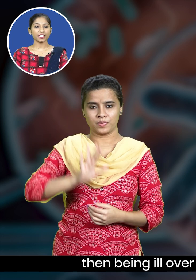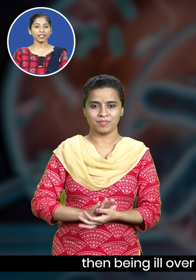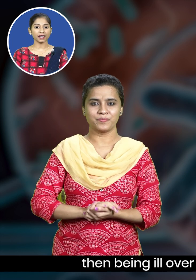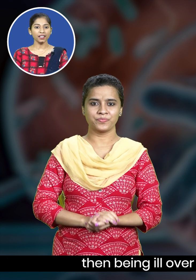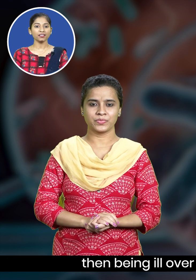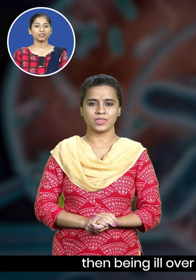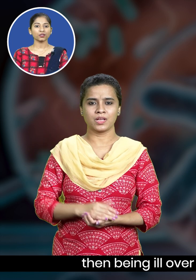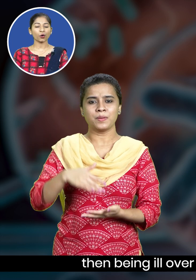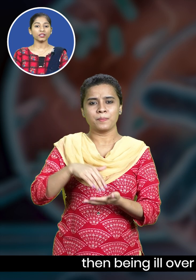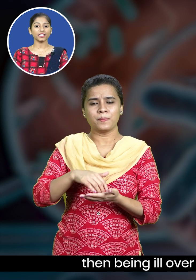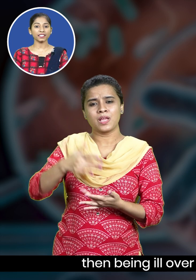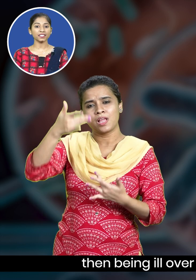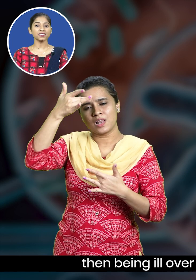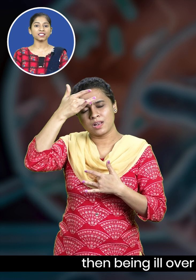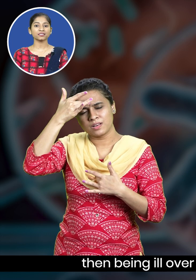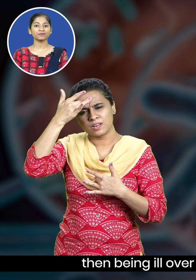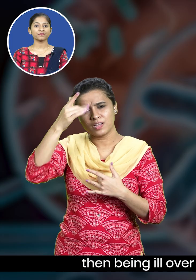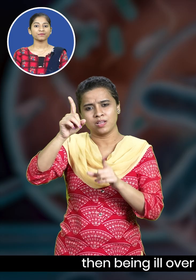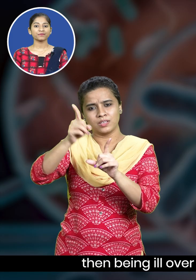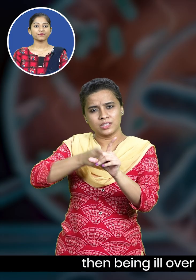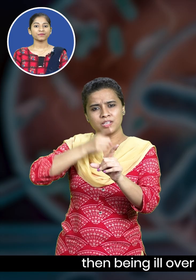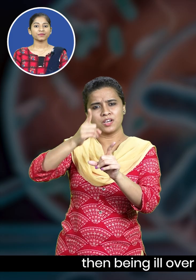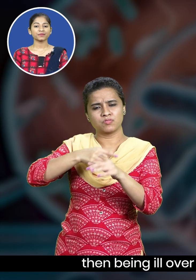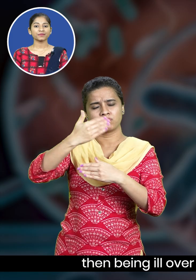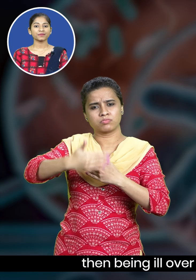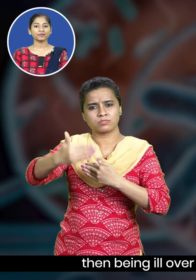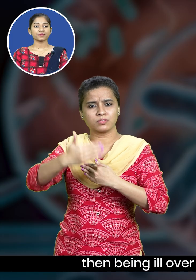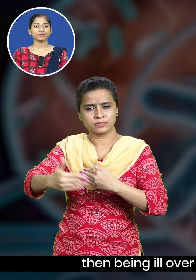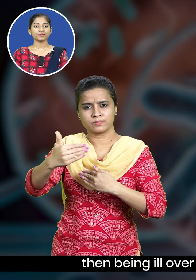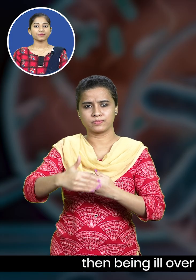then being ill over the years